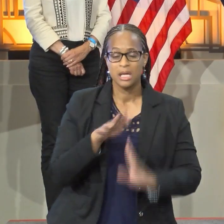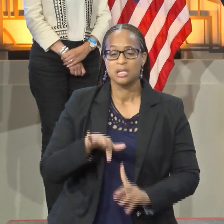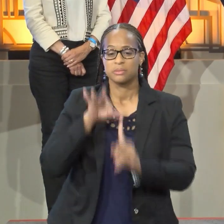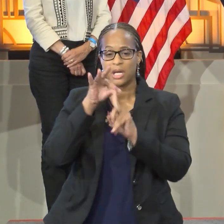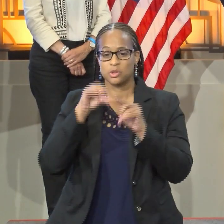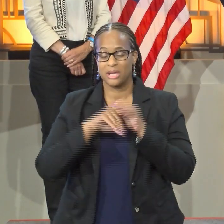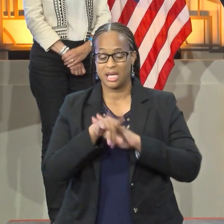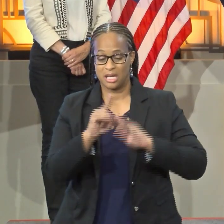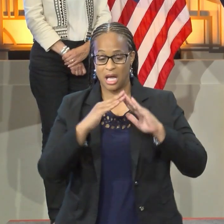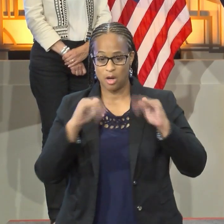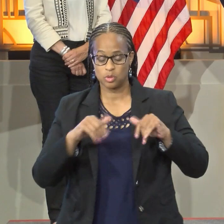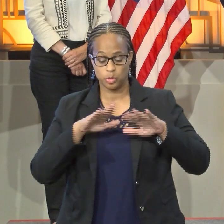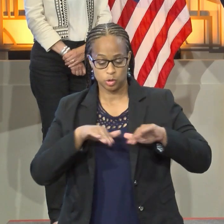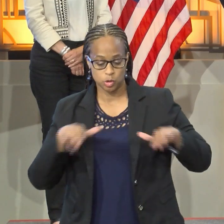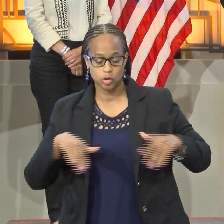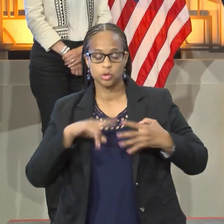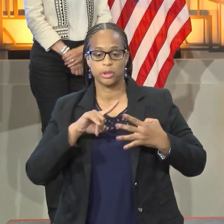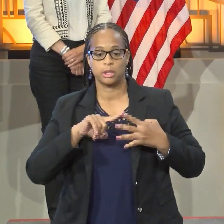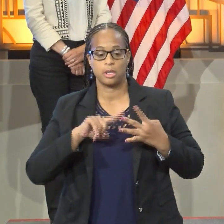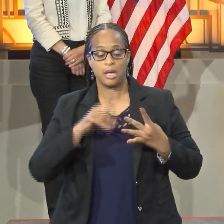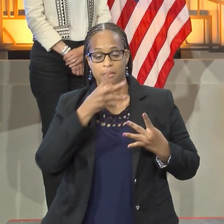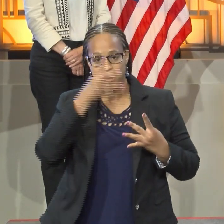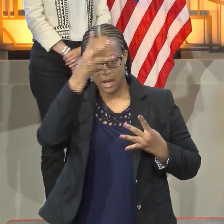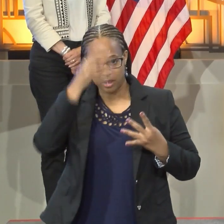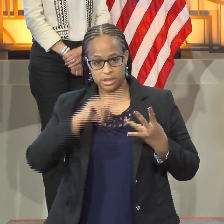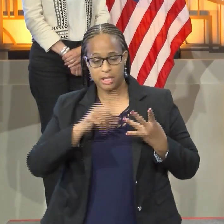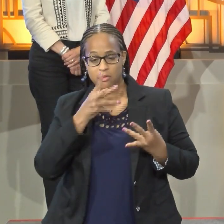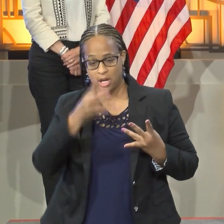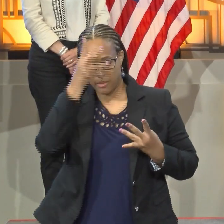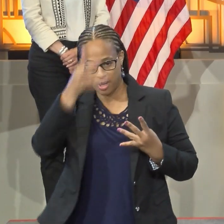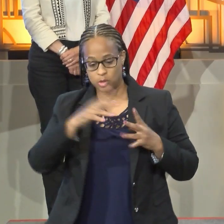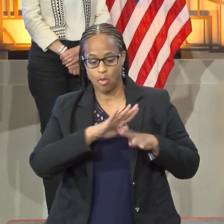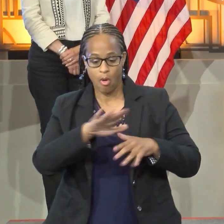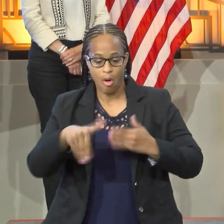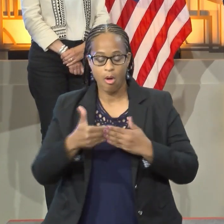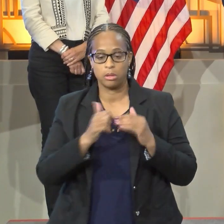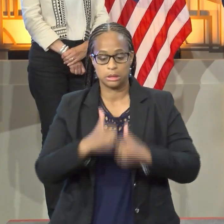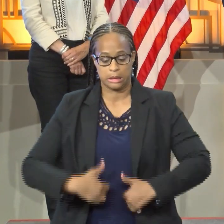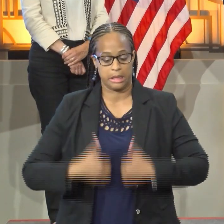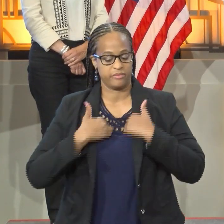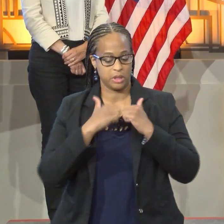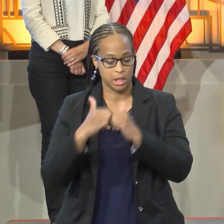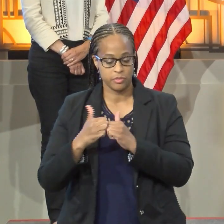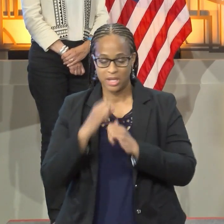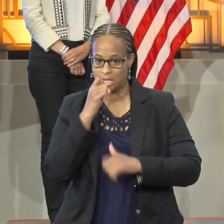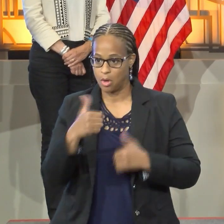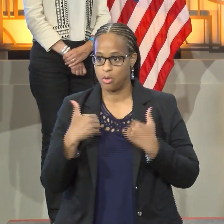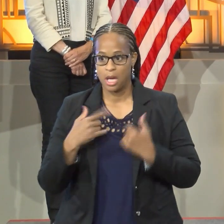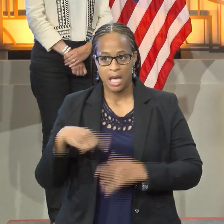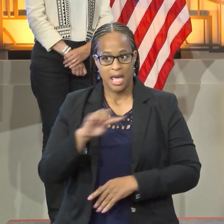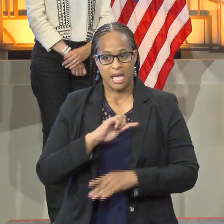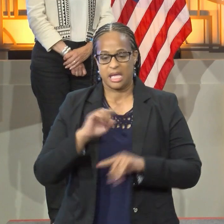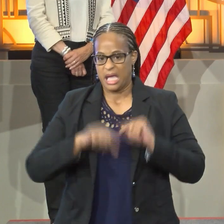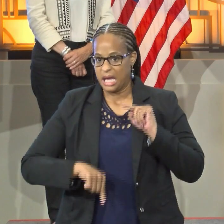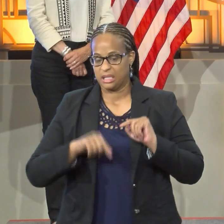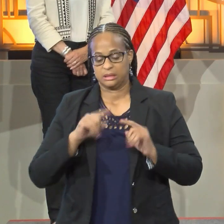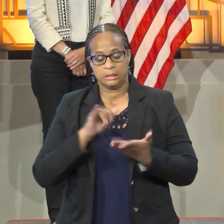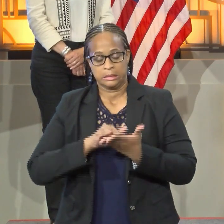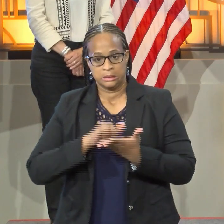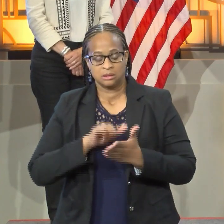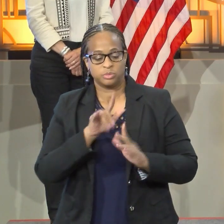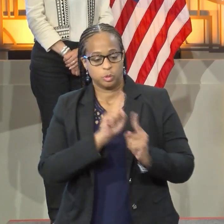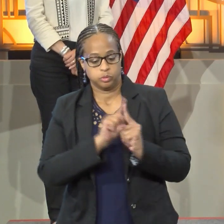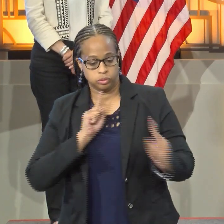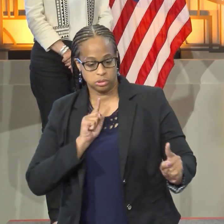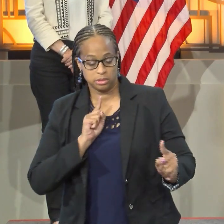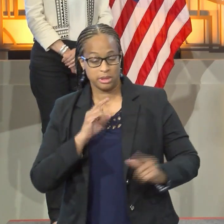especially in households where children, parents, and grandparents are living together, and they do not have room for social distancing.